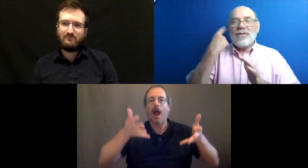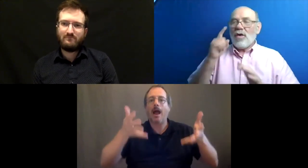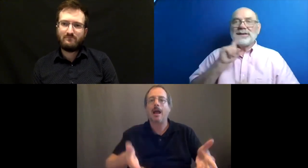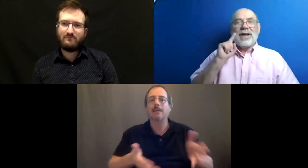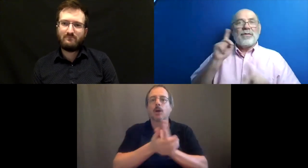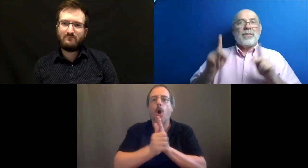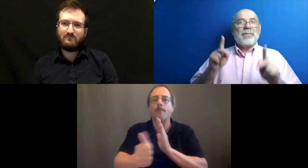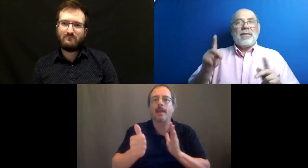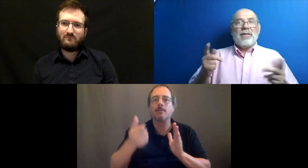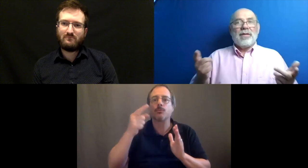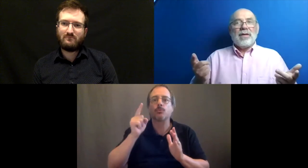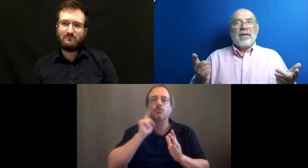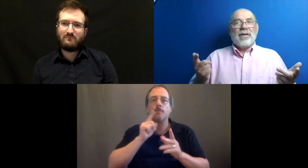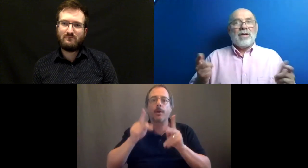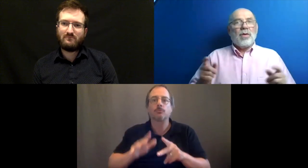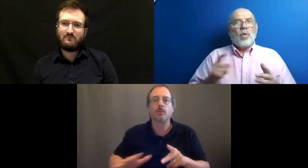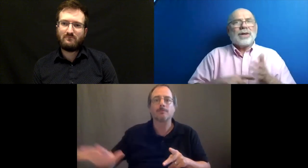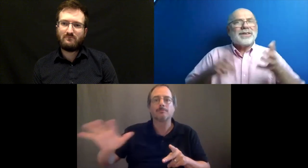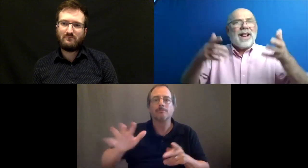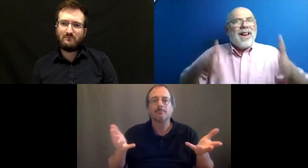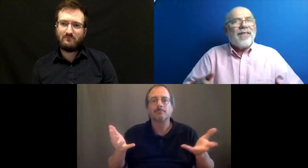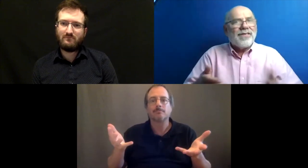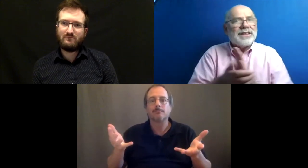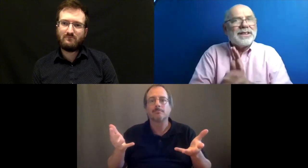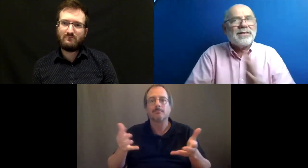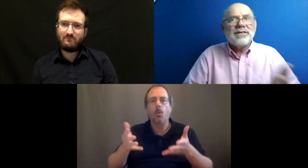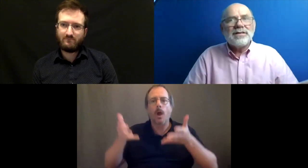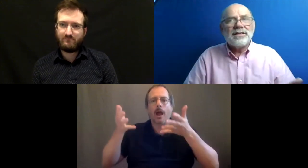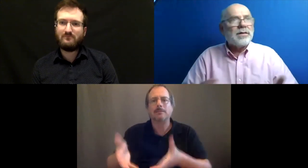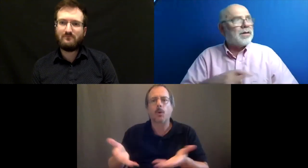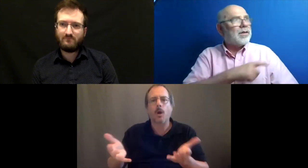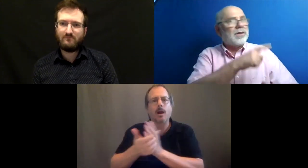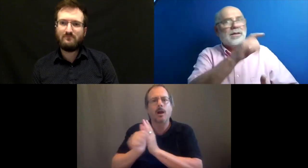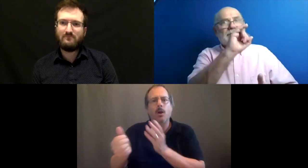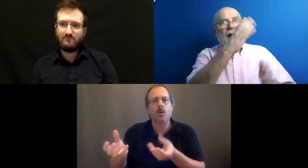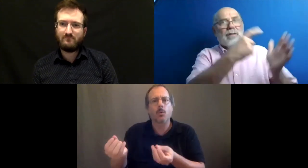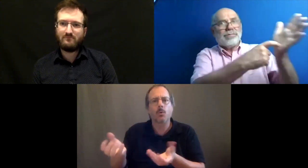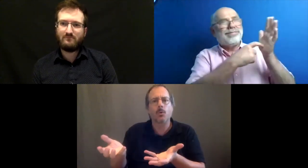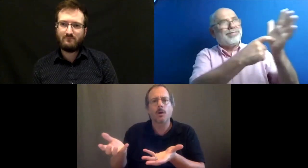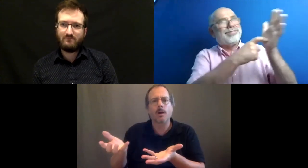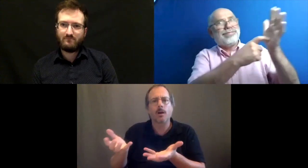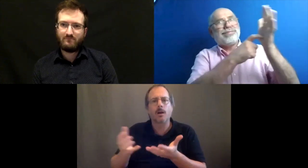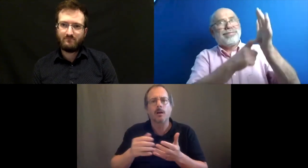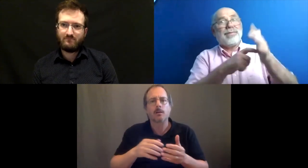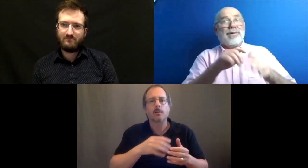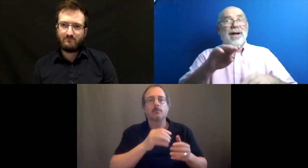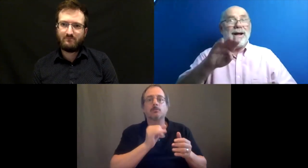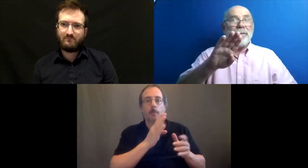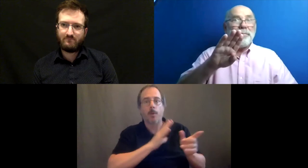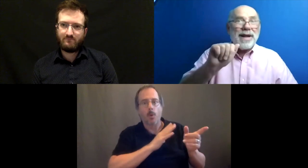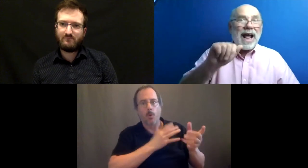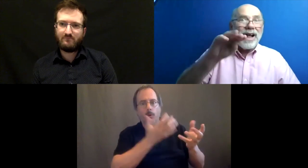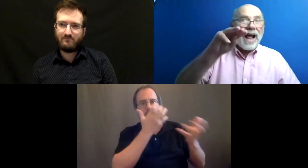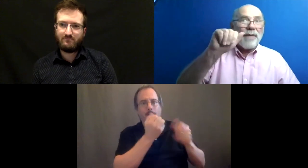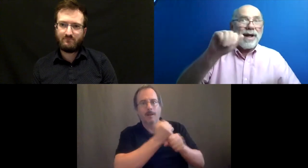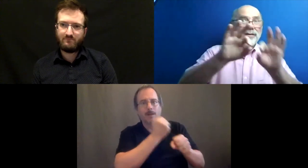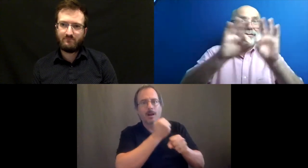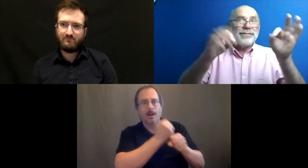so hard and so drastically that there are very few opportunities for deaf individuals. A lot